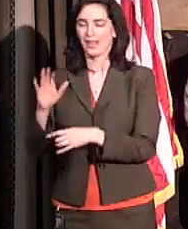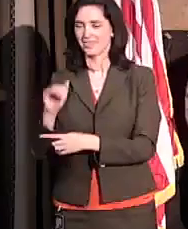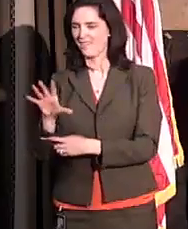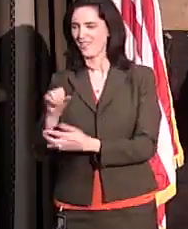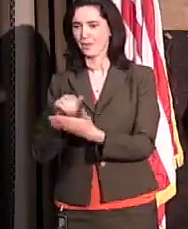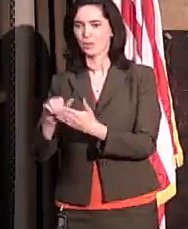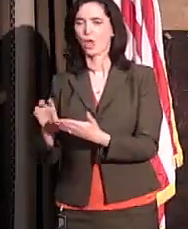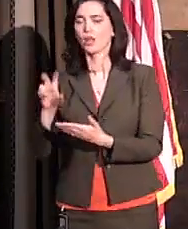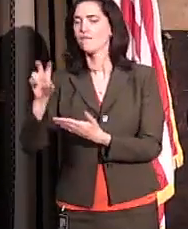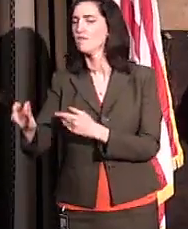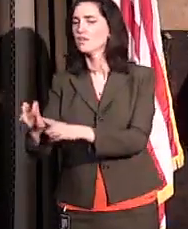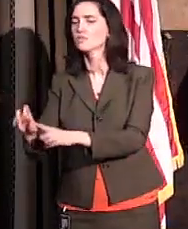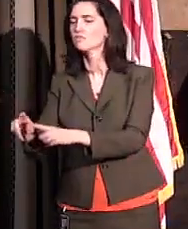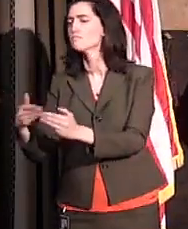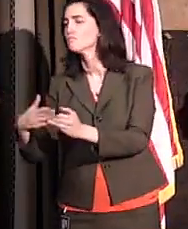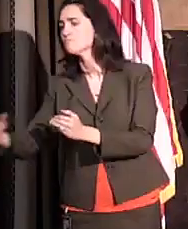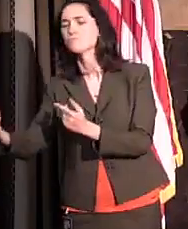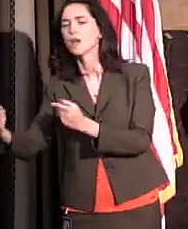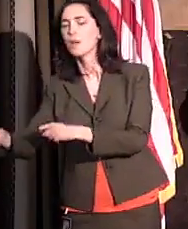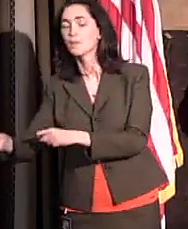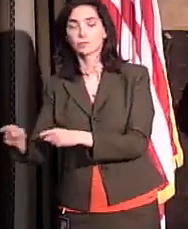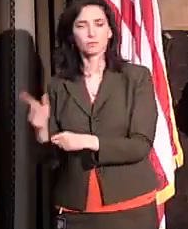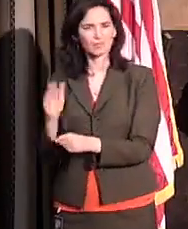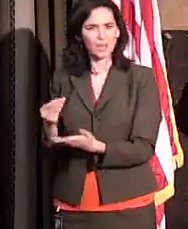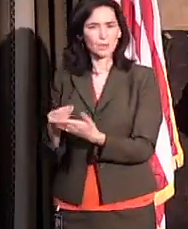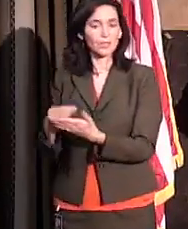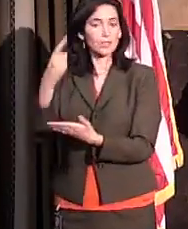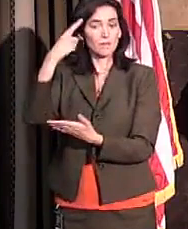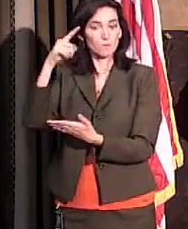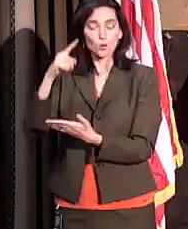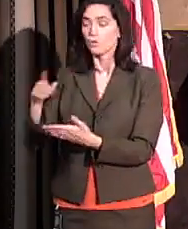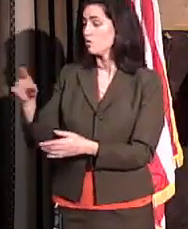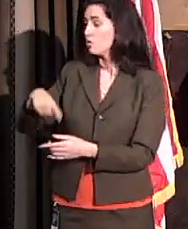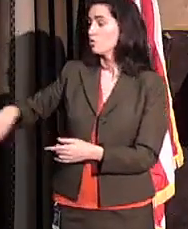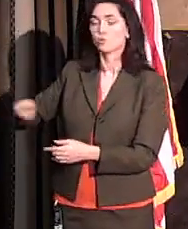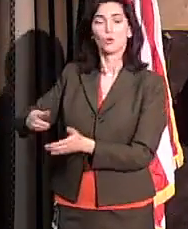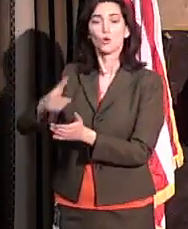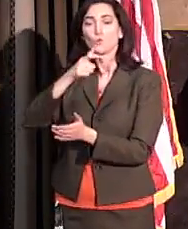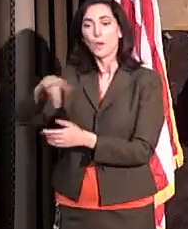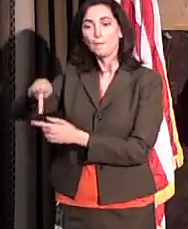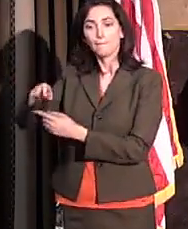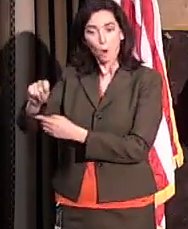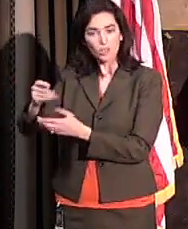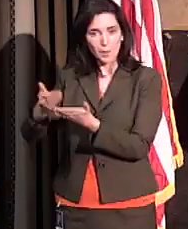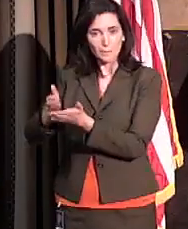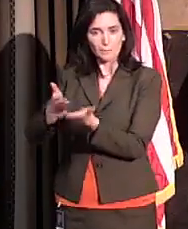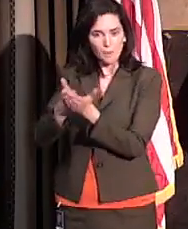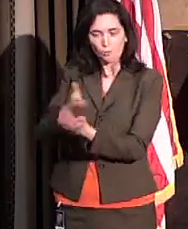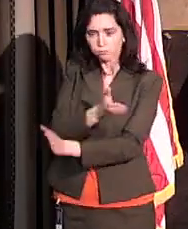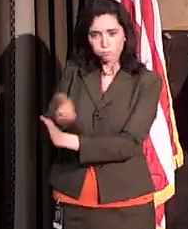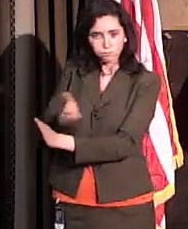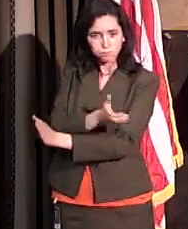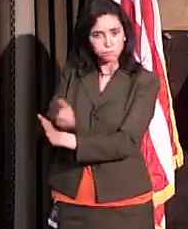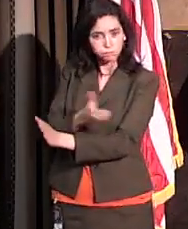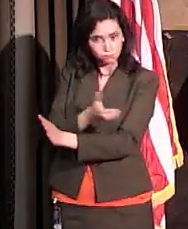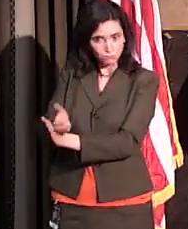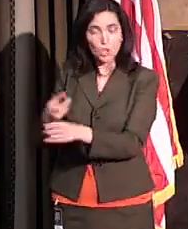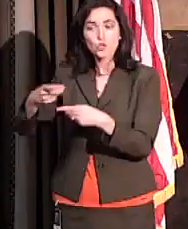investment, which is designed to replace revenue that was lost by the ports during the pandemic, but they've not been